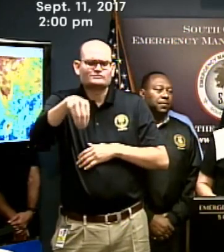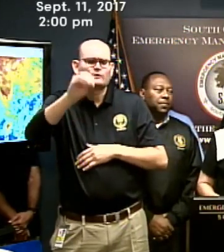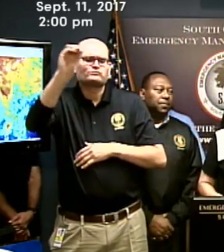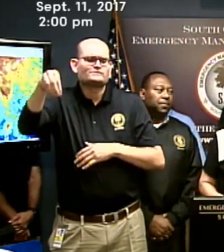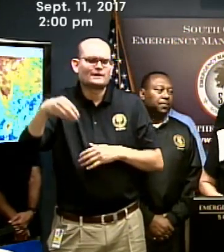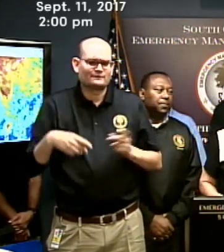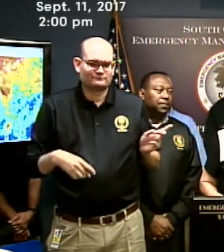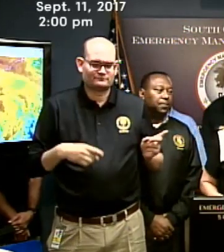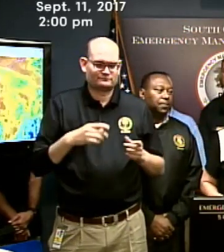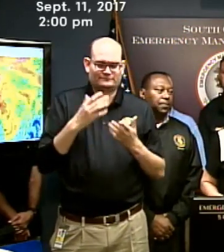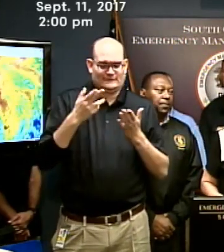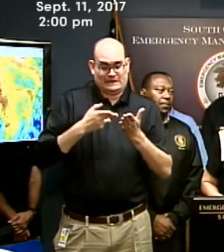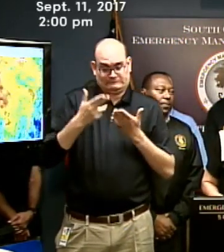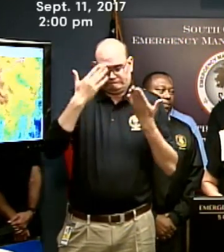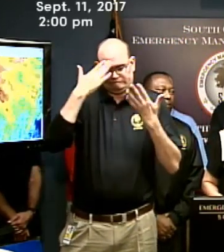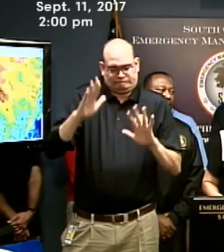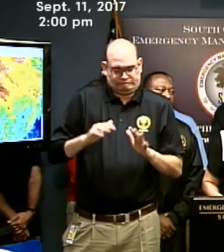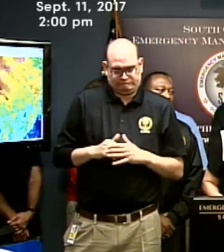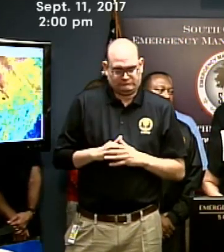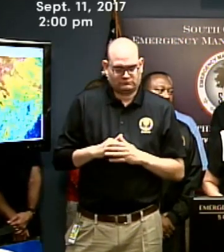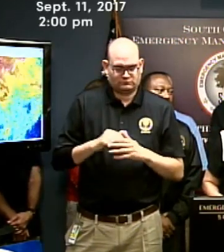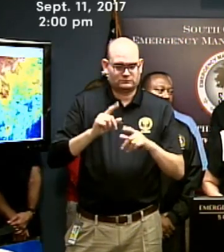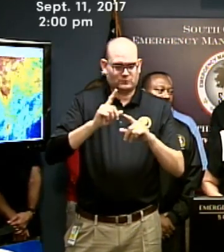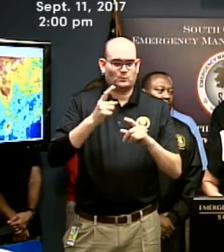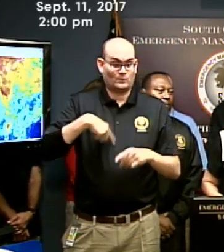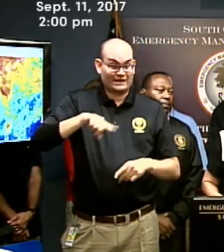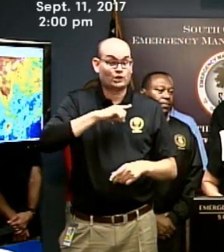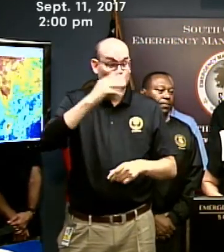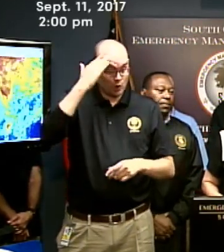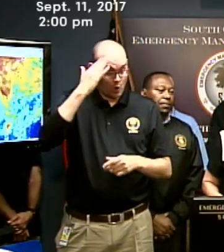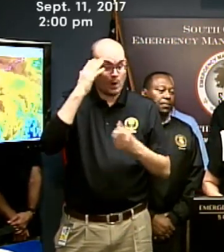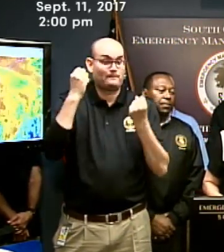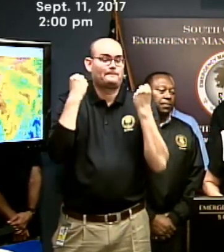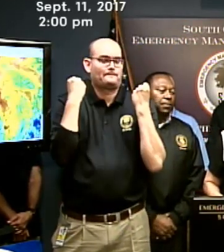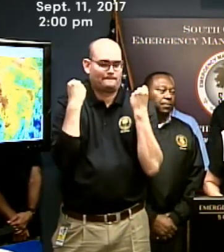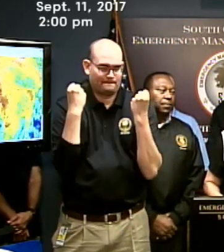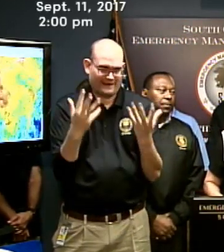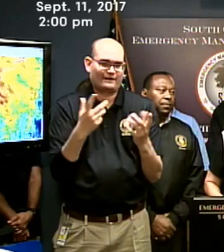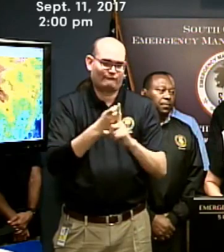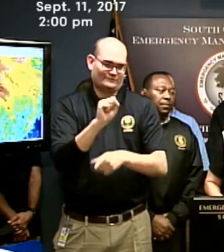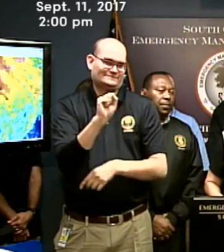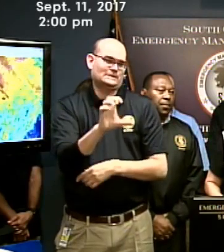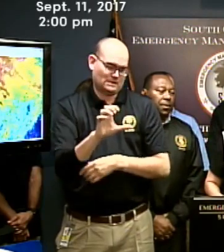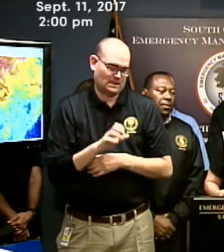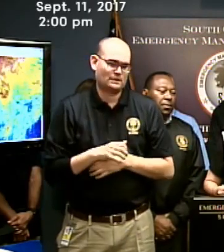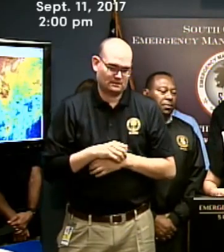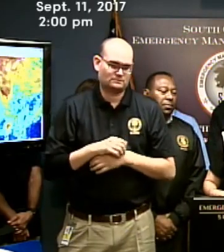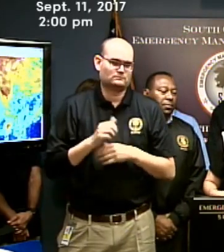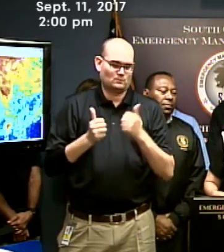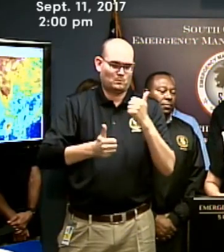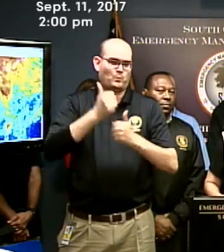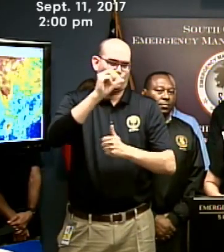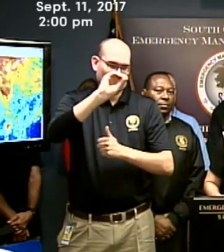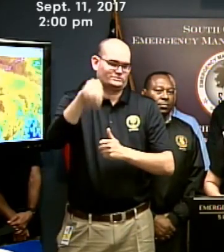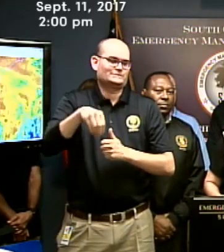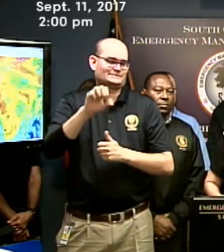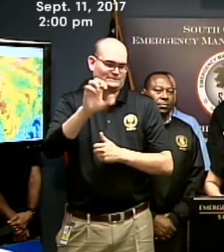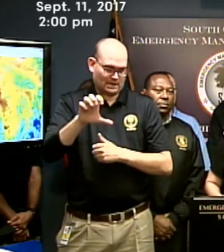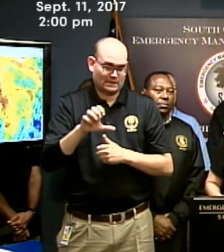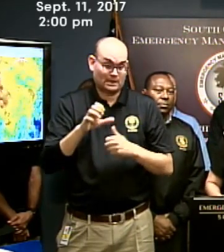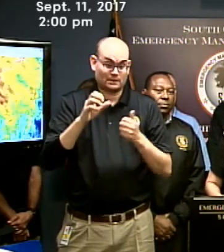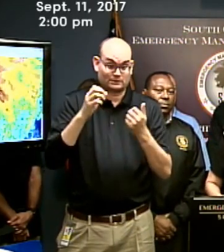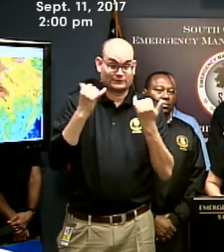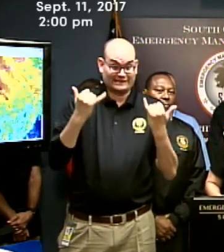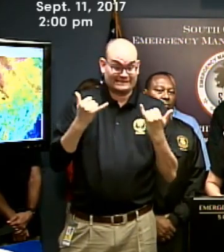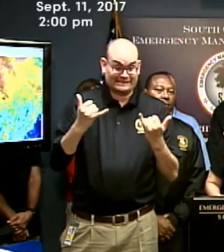numbers of that, but we are aware that the majority are actually in-state residents as opposed to out-of-state. But we're now actually collecting those numbers so we